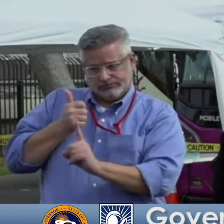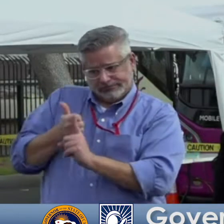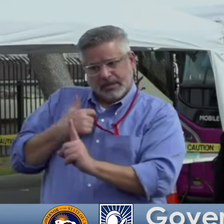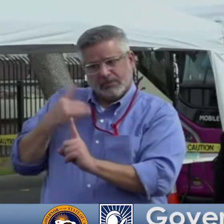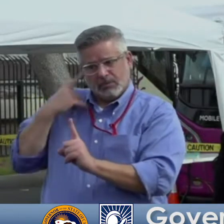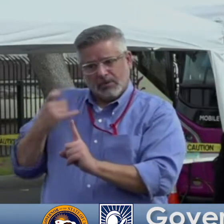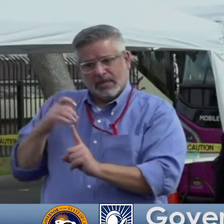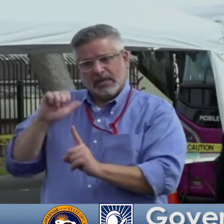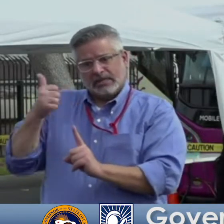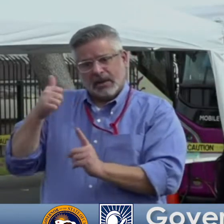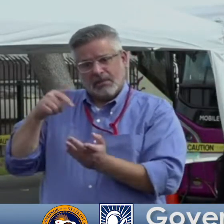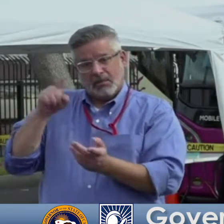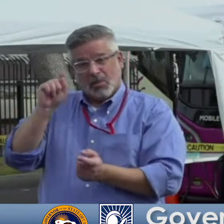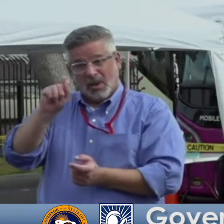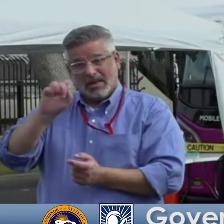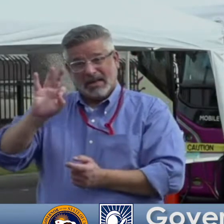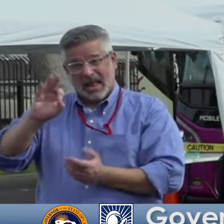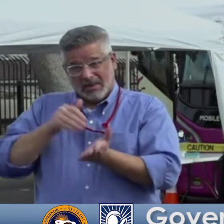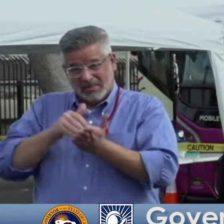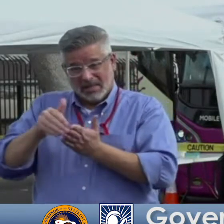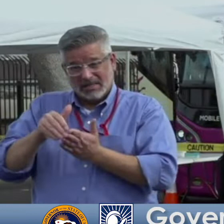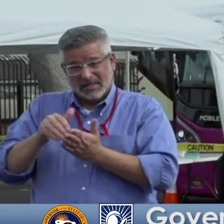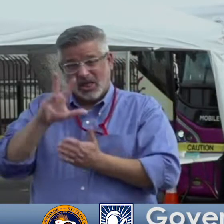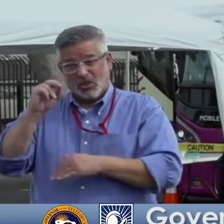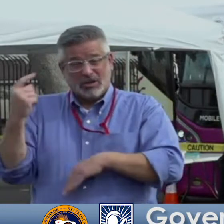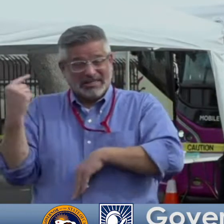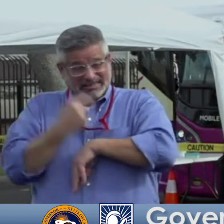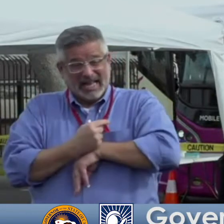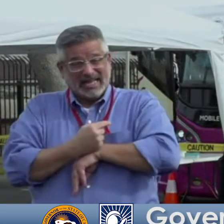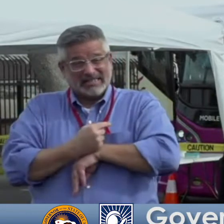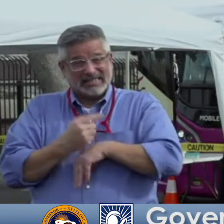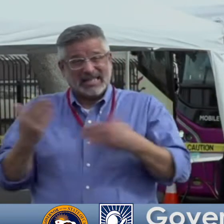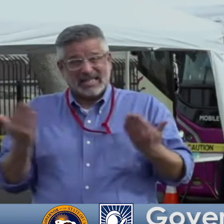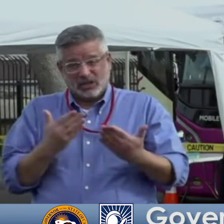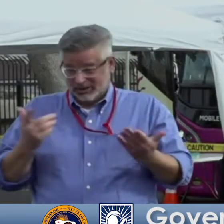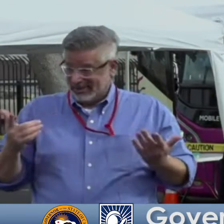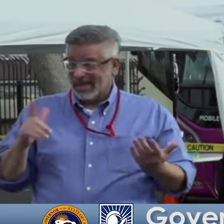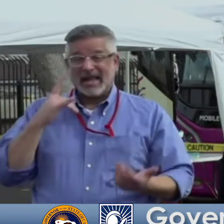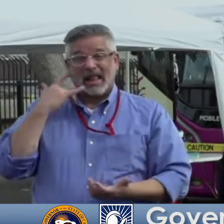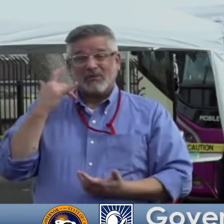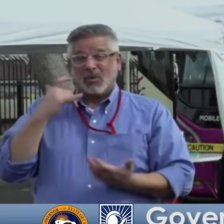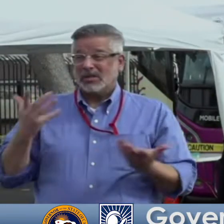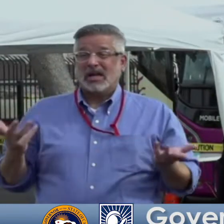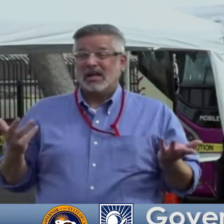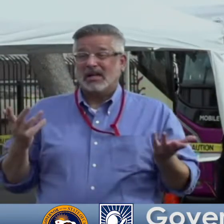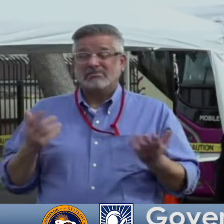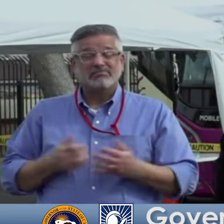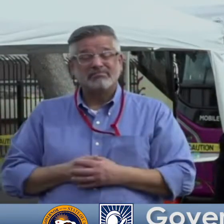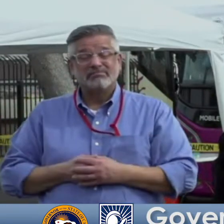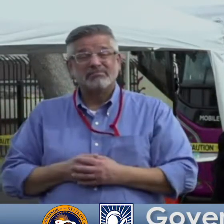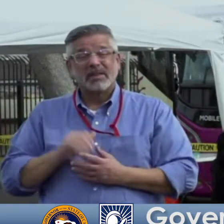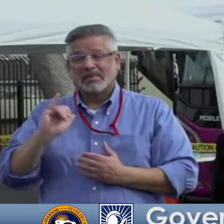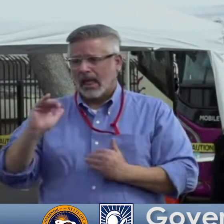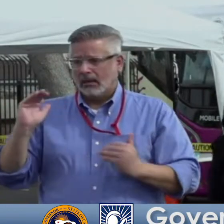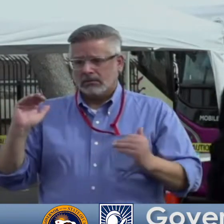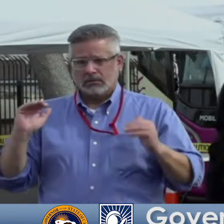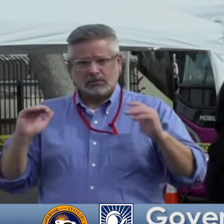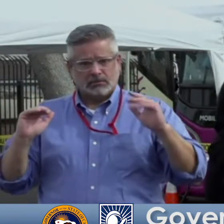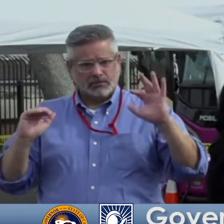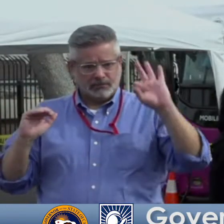10.9 million tests in the last 30 days just here in California for our public